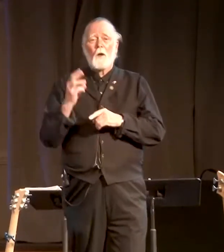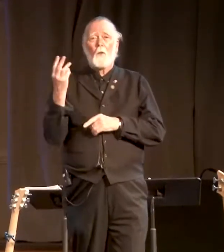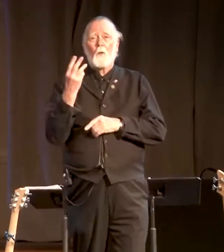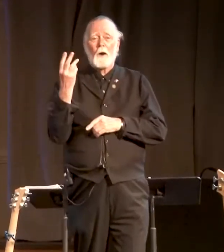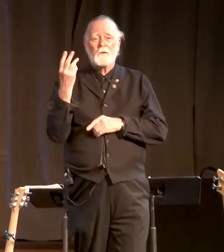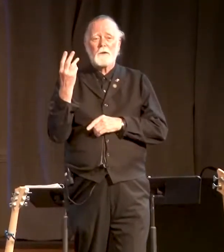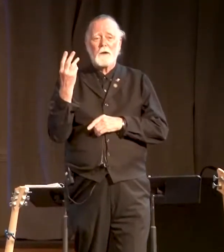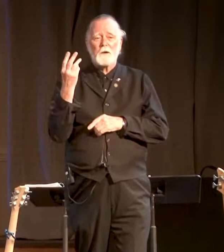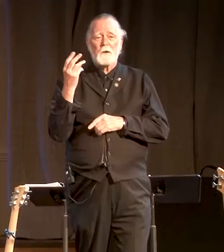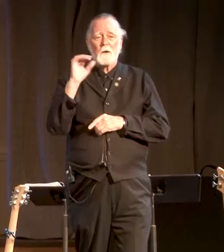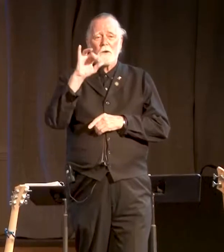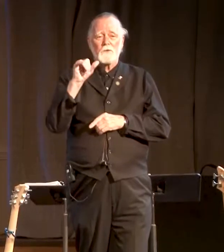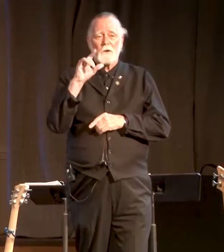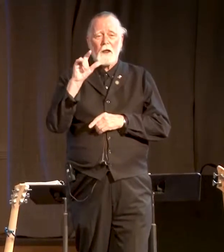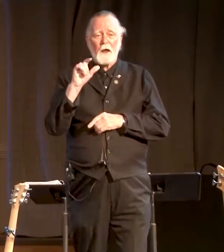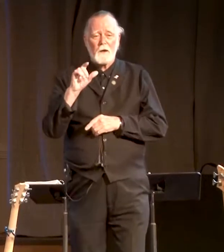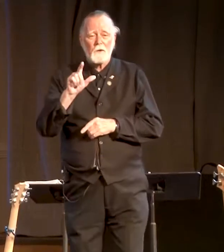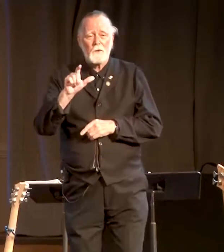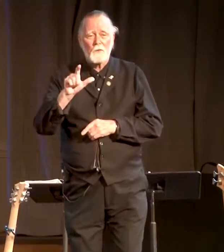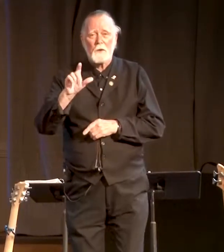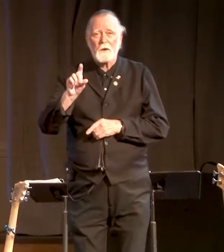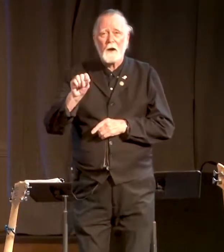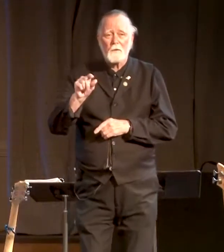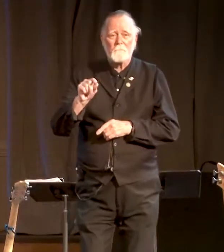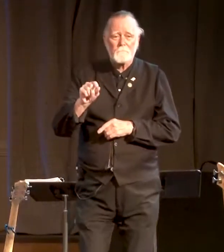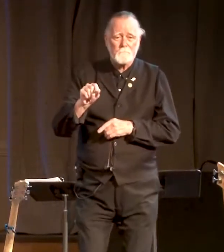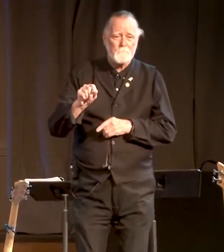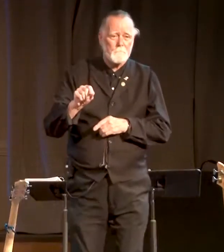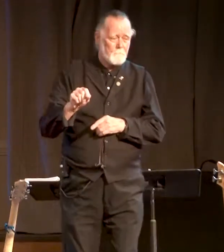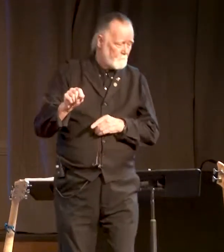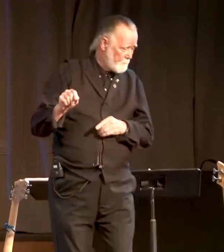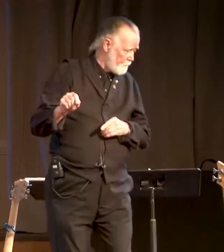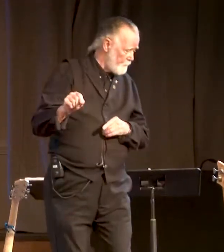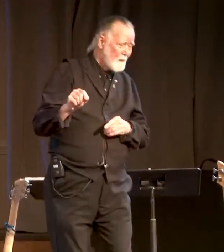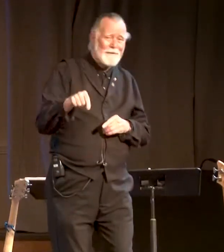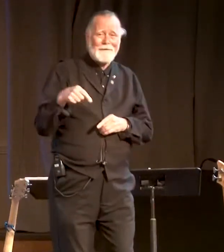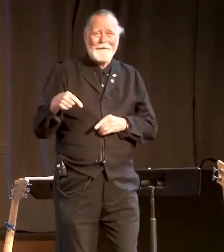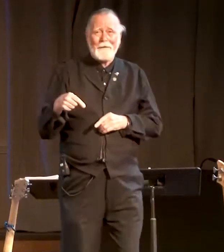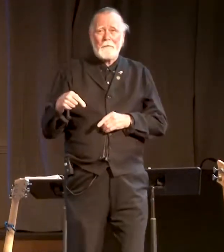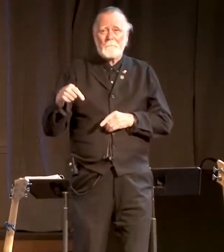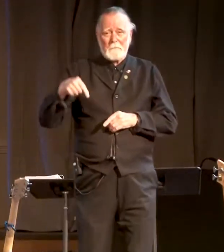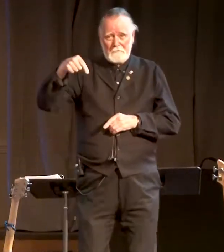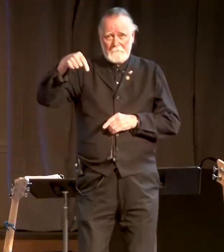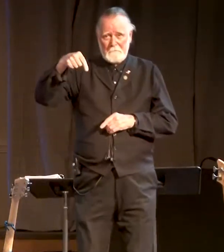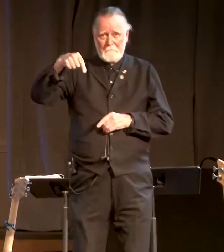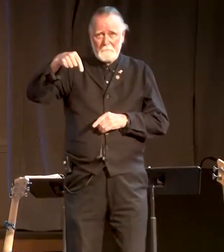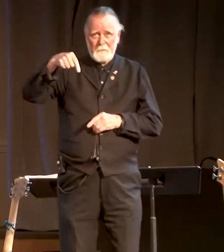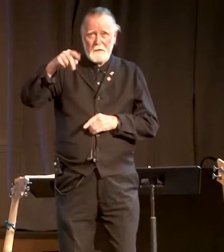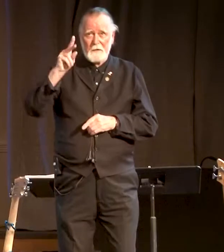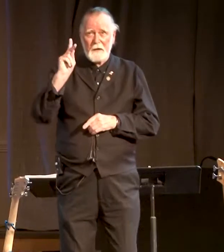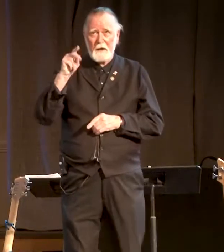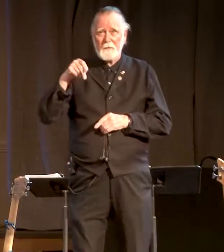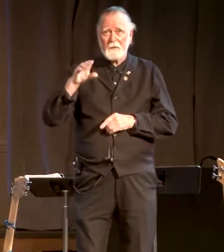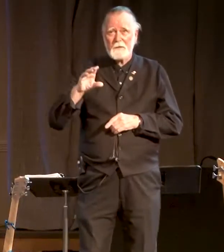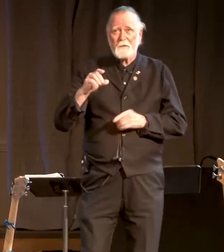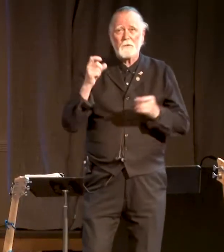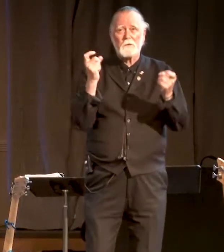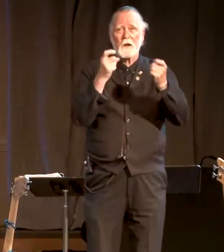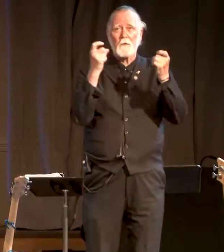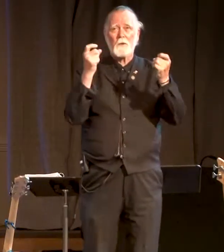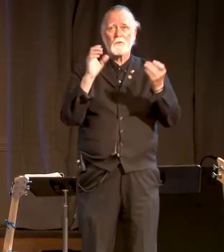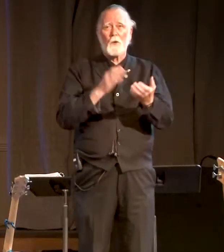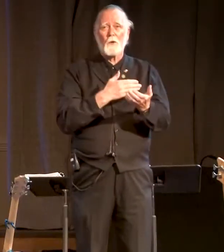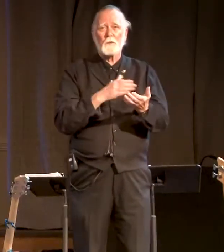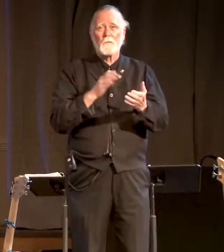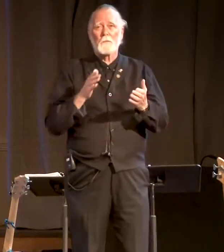July 29th from 7 to 8:15 here in the sanctuary. KPC's Celebration